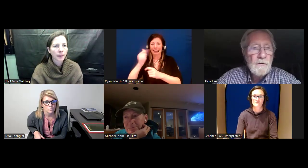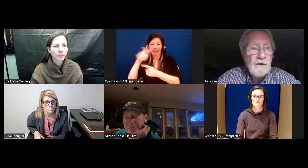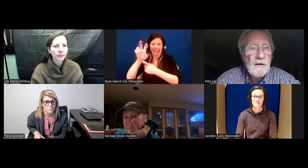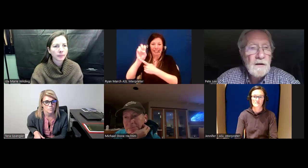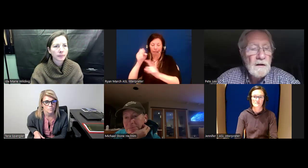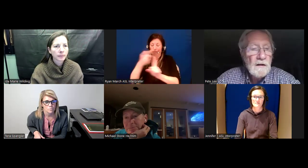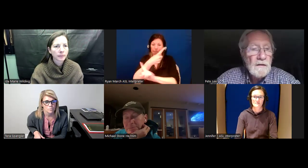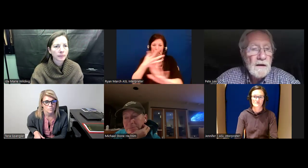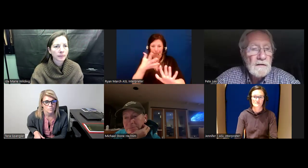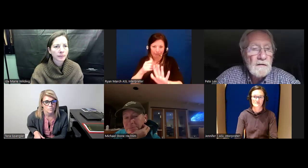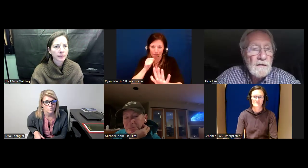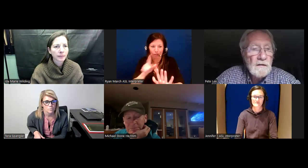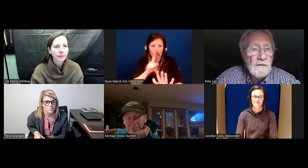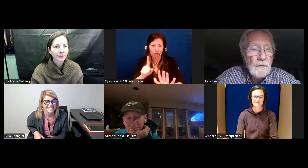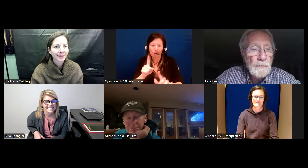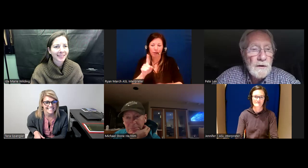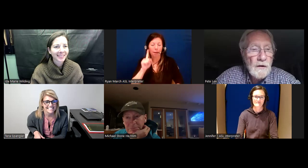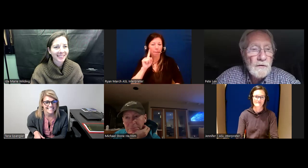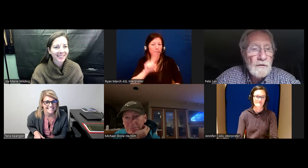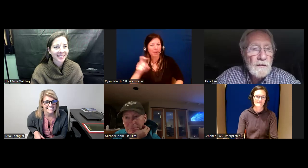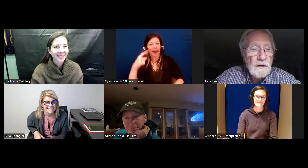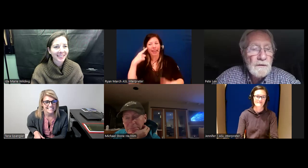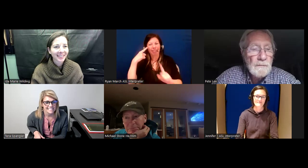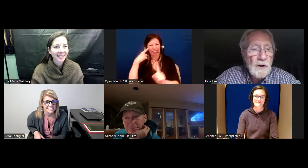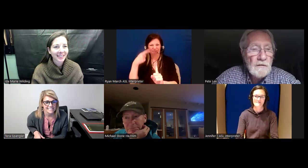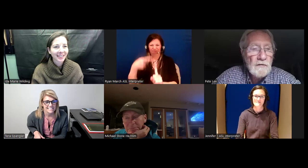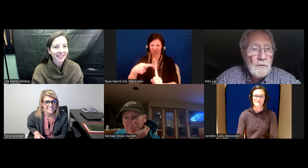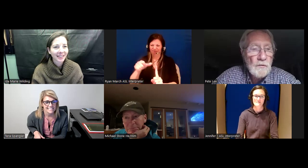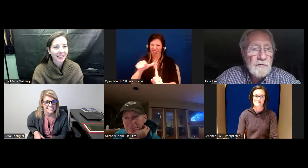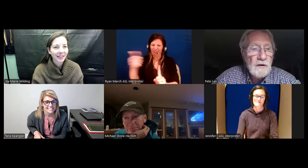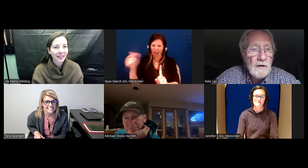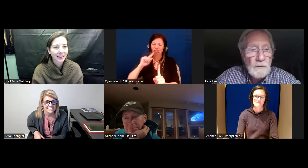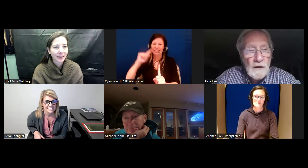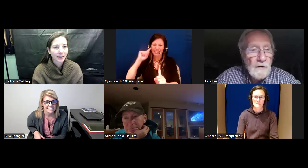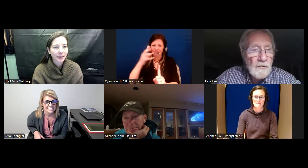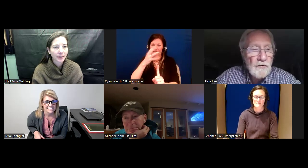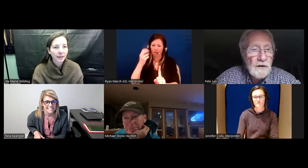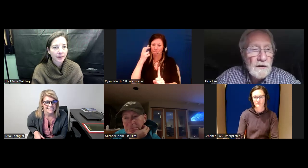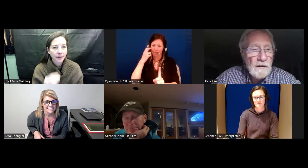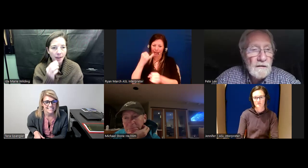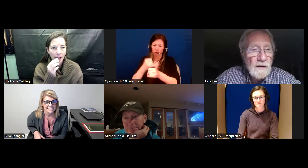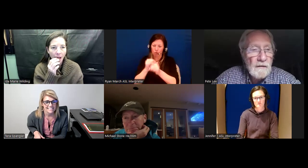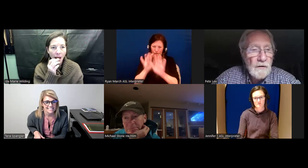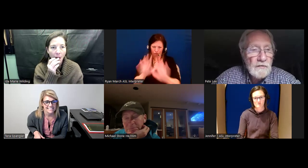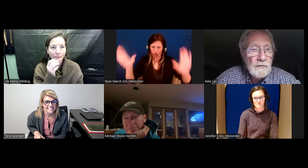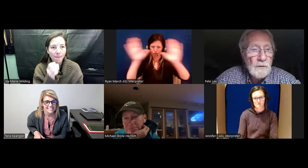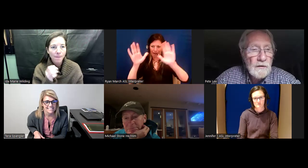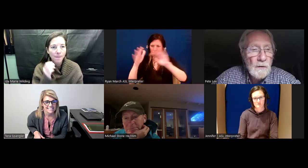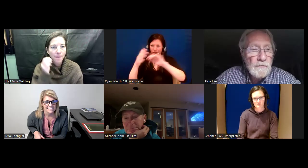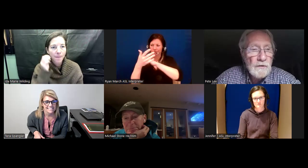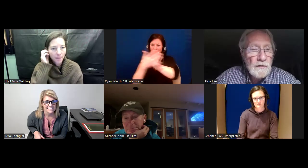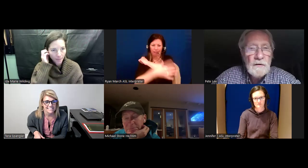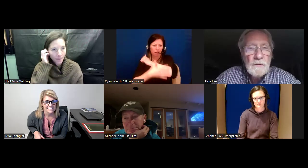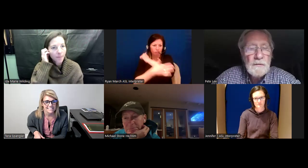I would think that there would be other deaf and blind schools around the country that have wrestled with